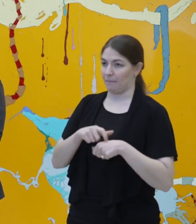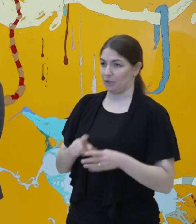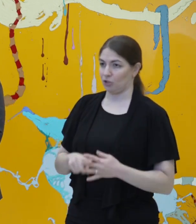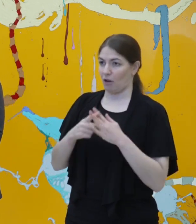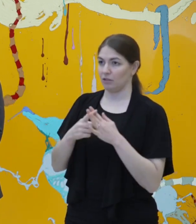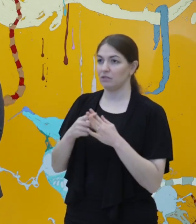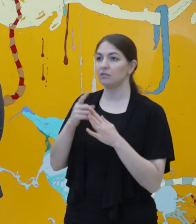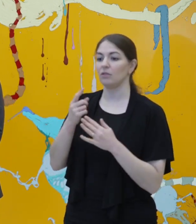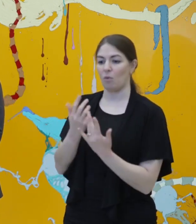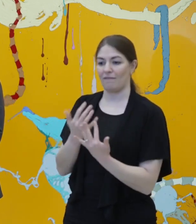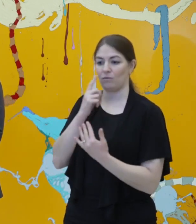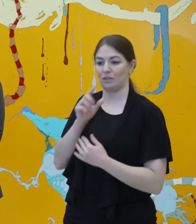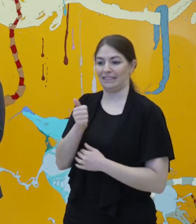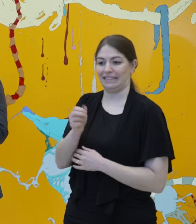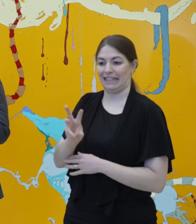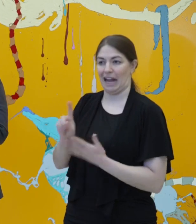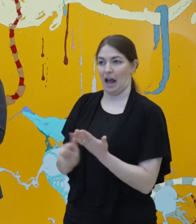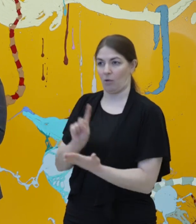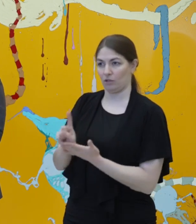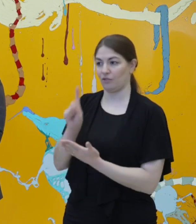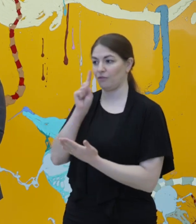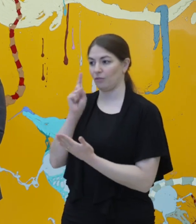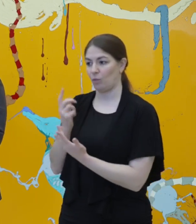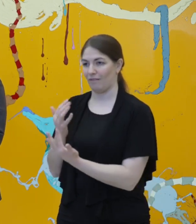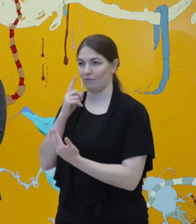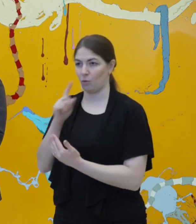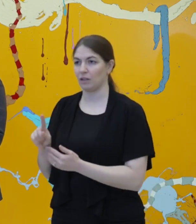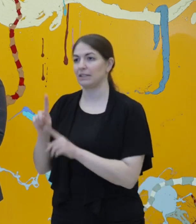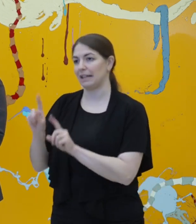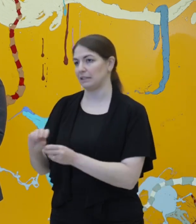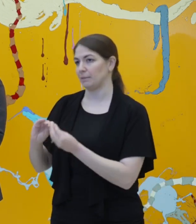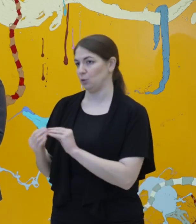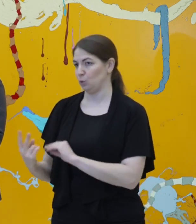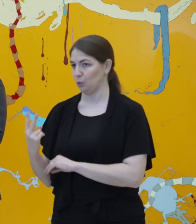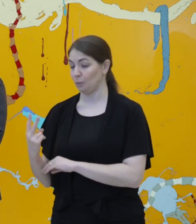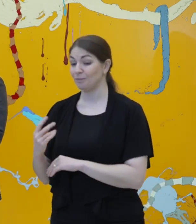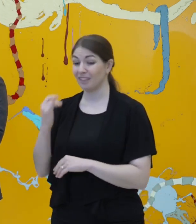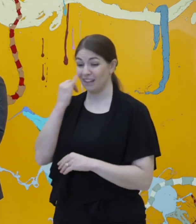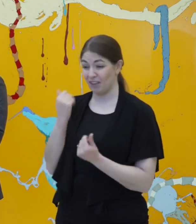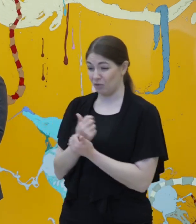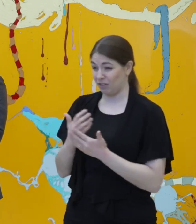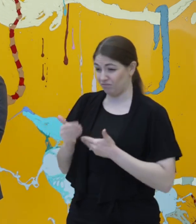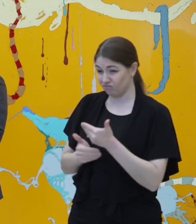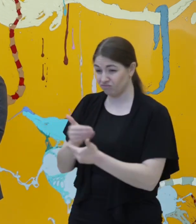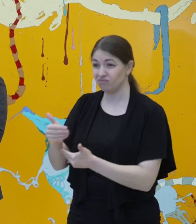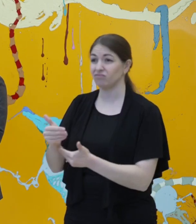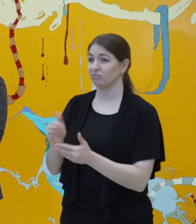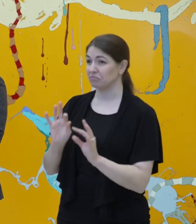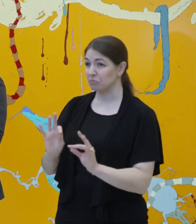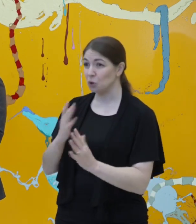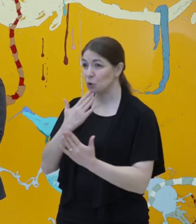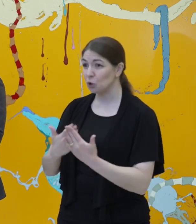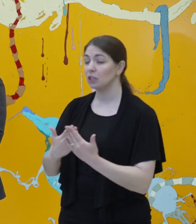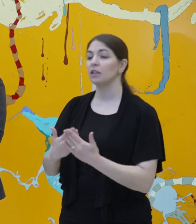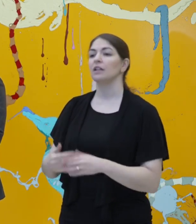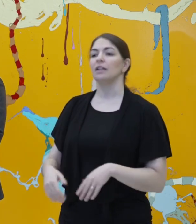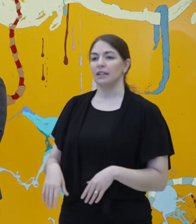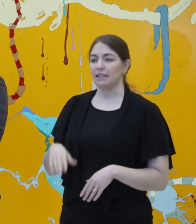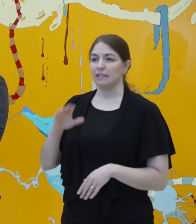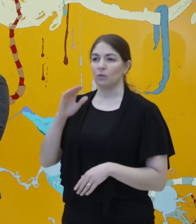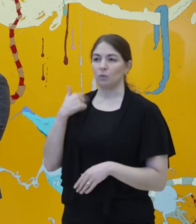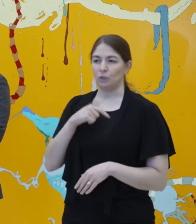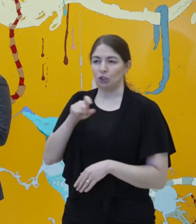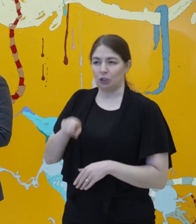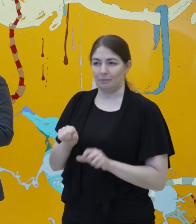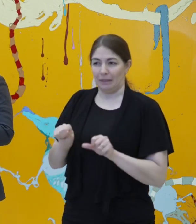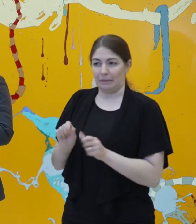number 2. And as I said again, if things continue at this pace and everything looks good, we should be able to lift that boil water advisory sometime